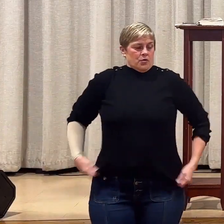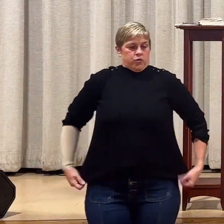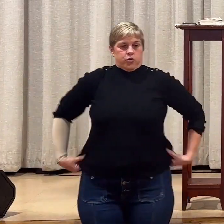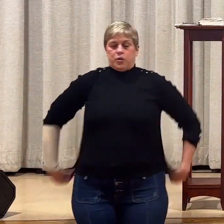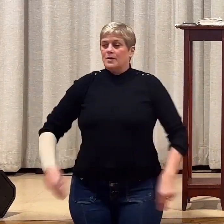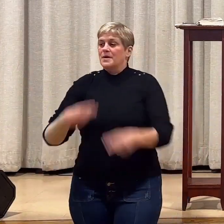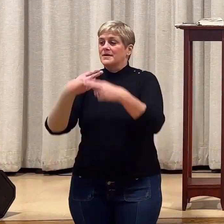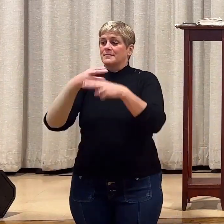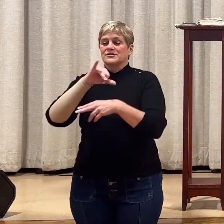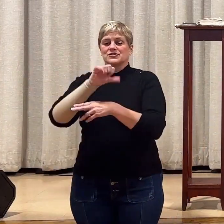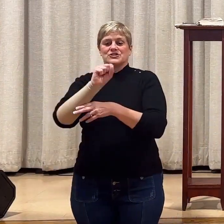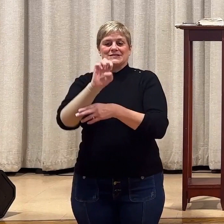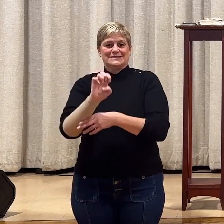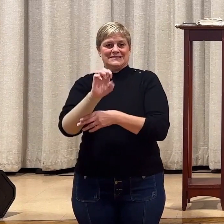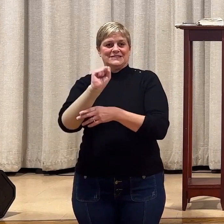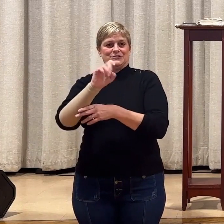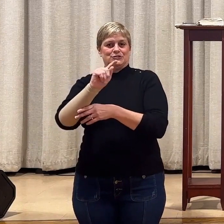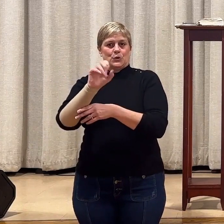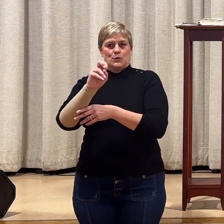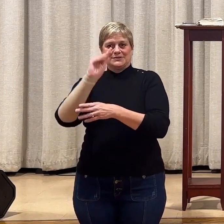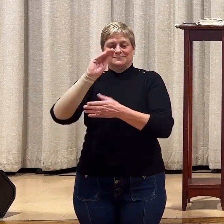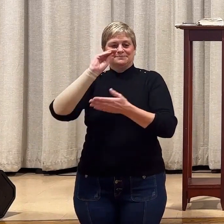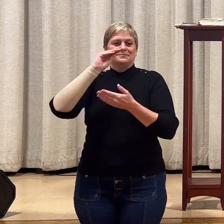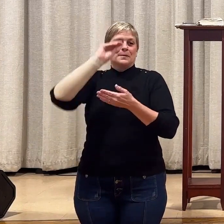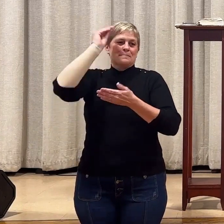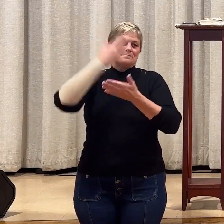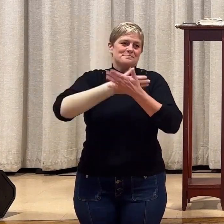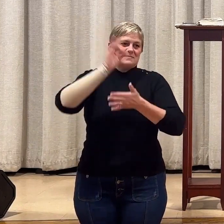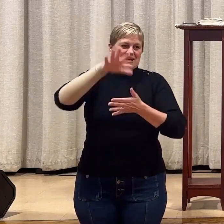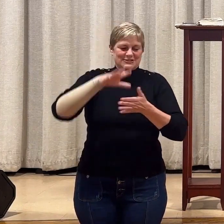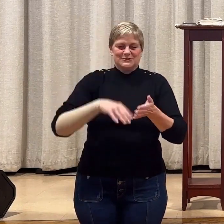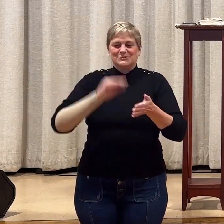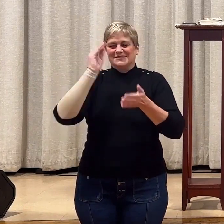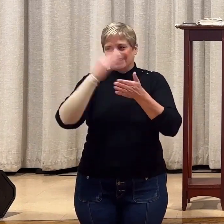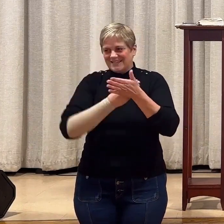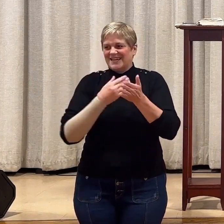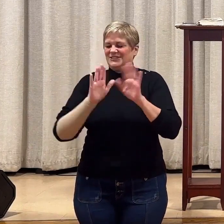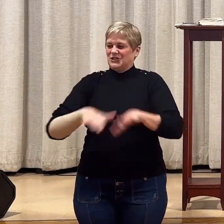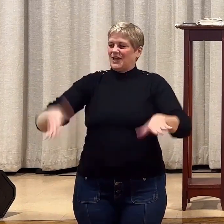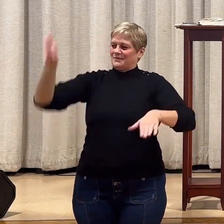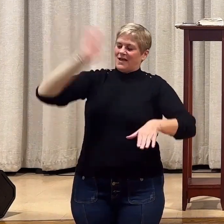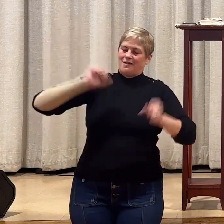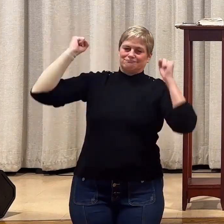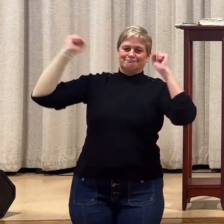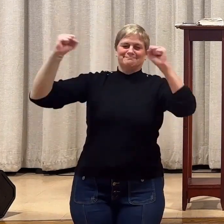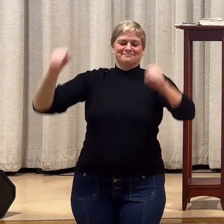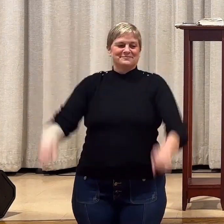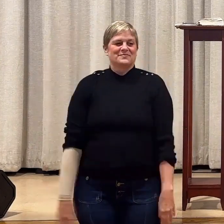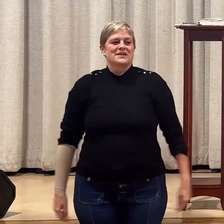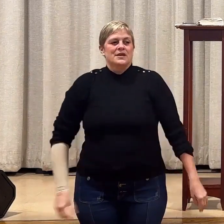I'm Jesse Stokes, the son of Matt Stokes, and a child of God. Amen.